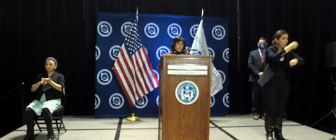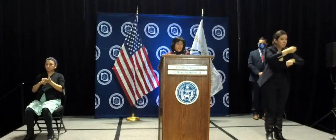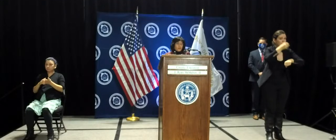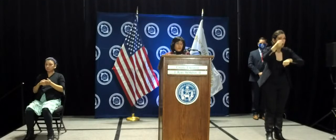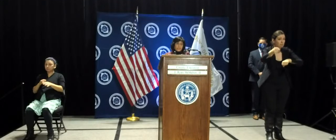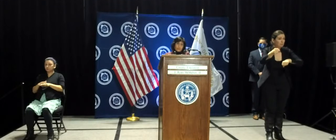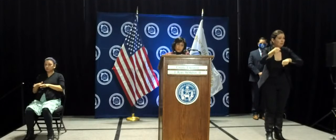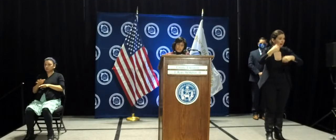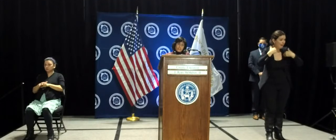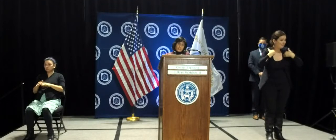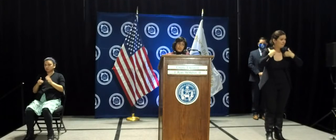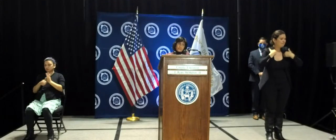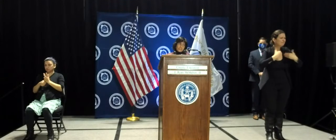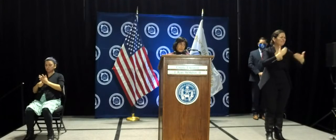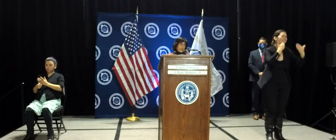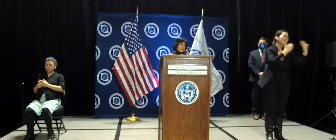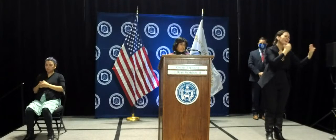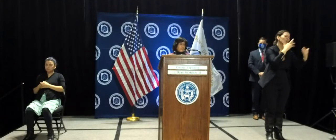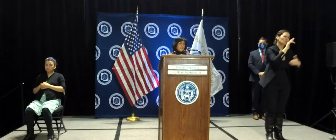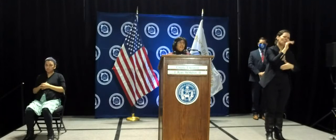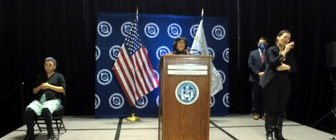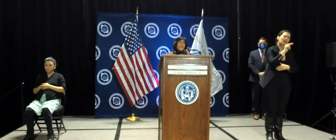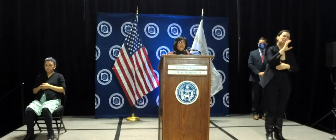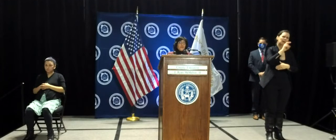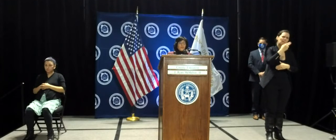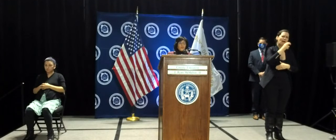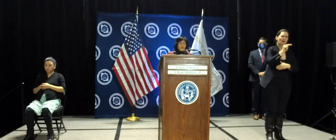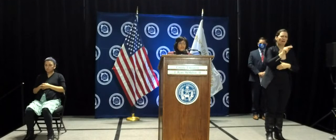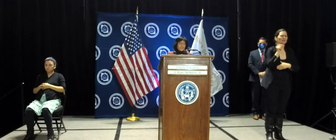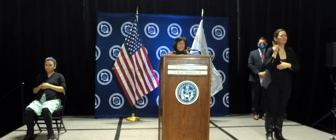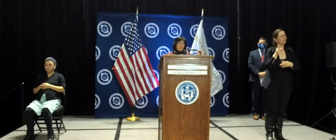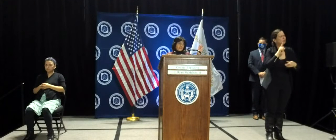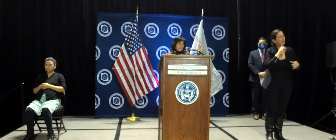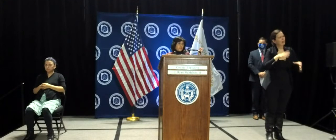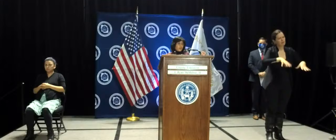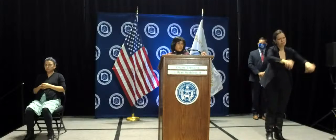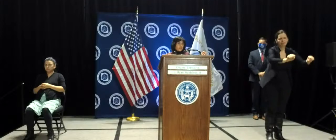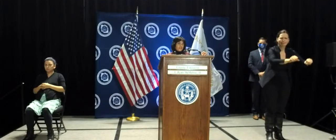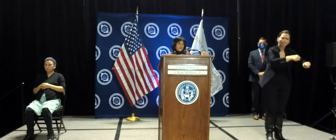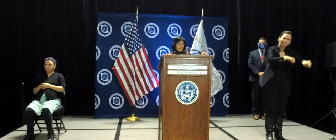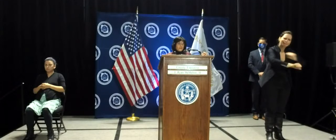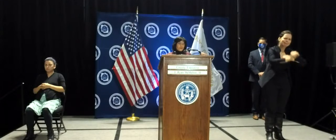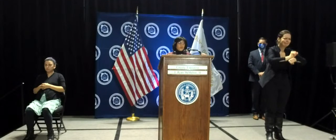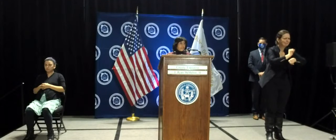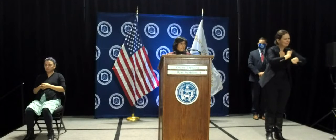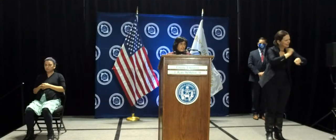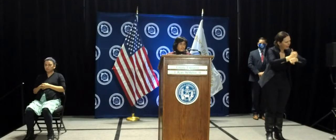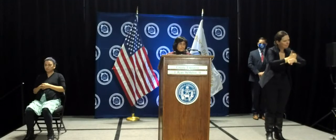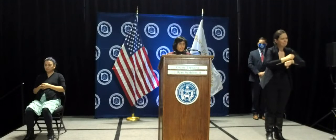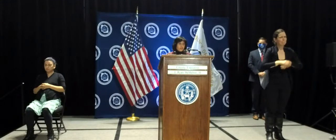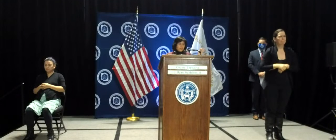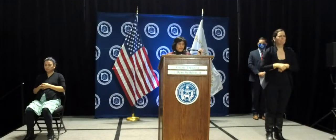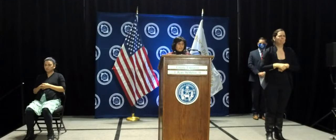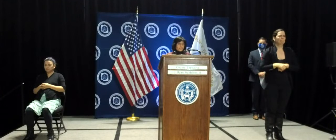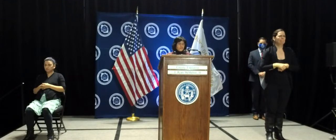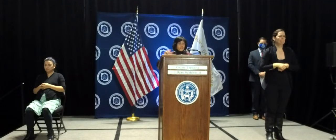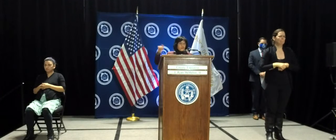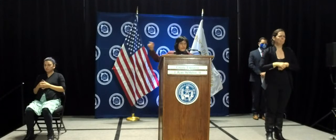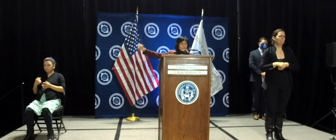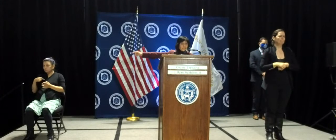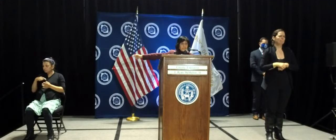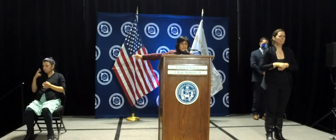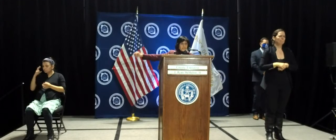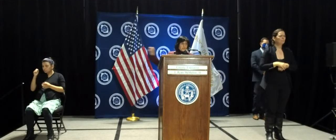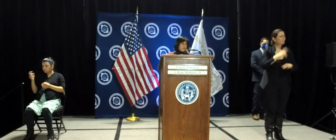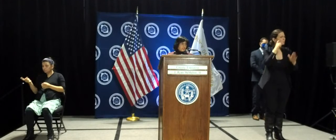so. What we started to see some pattern that people are getting tested in one place, they don't like the test result, positive, they